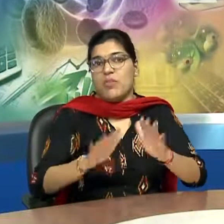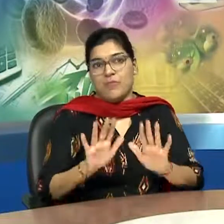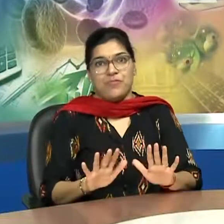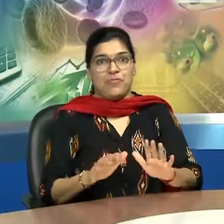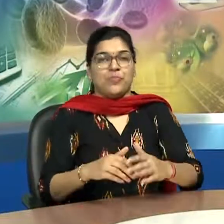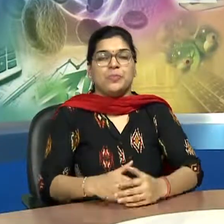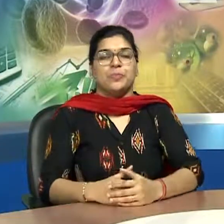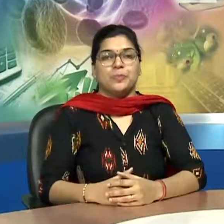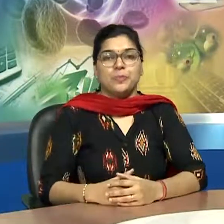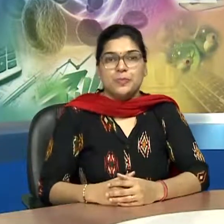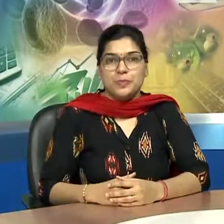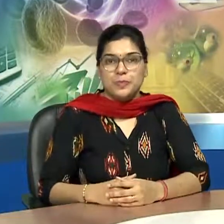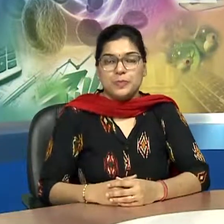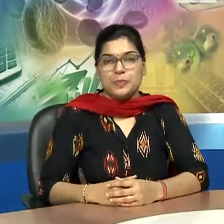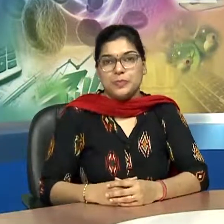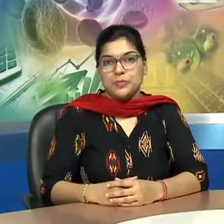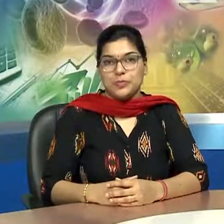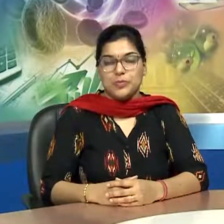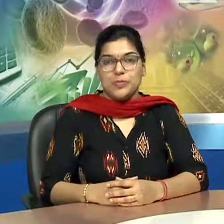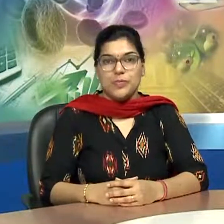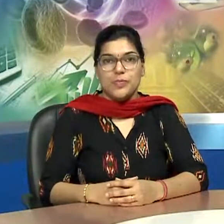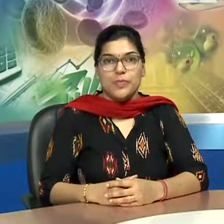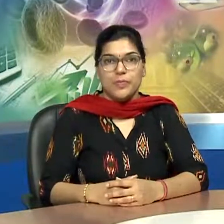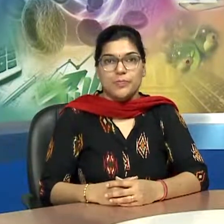and they are still consuming illegal drugs.